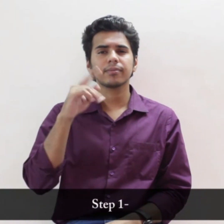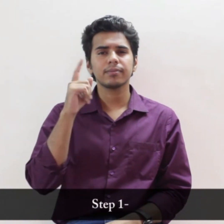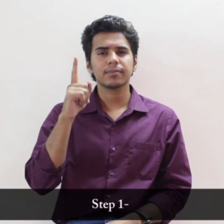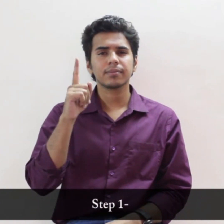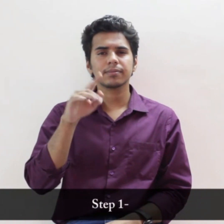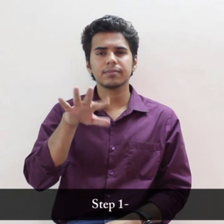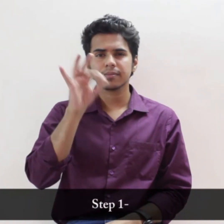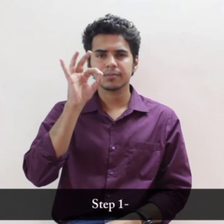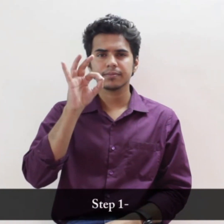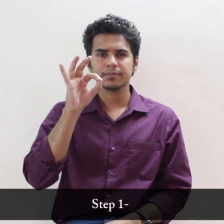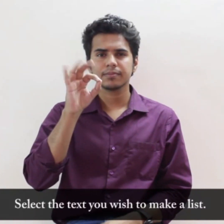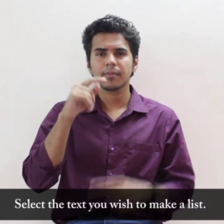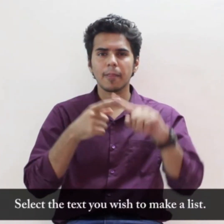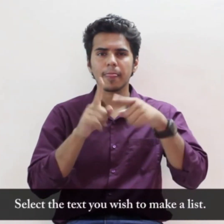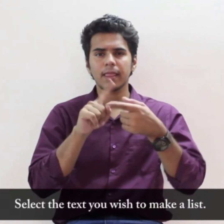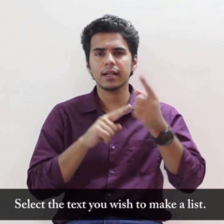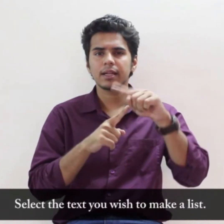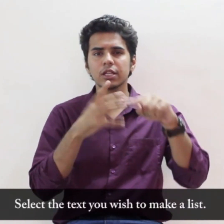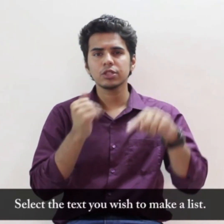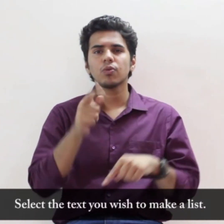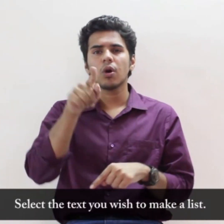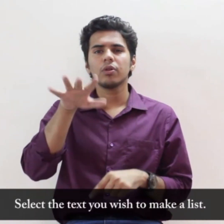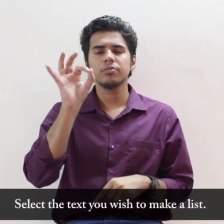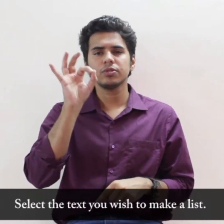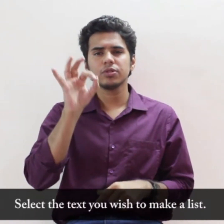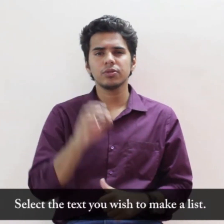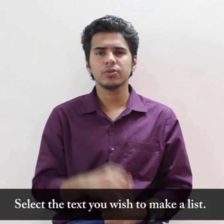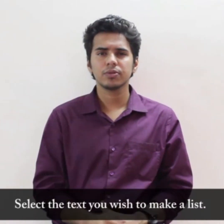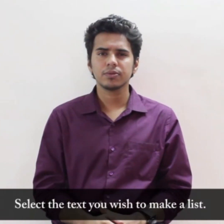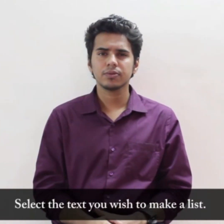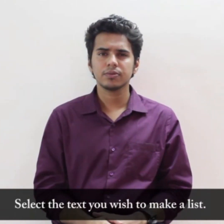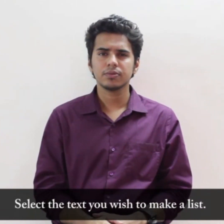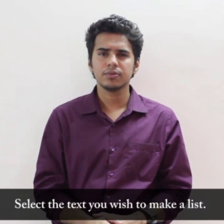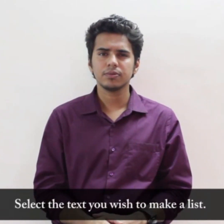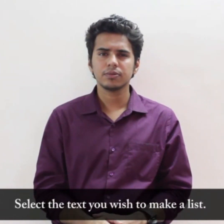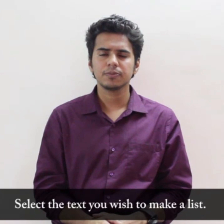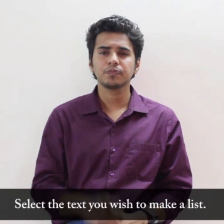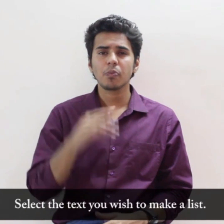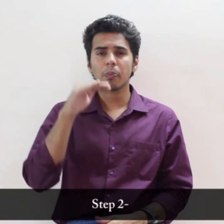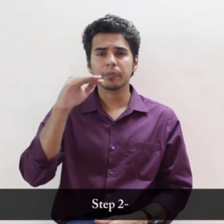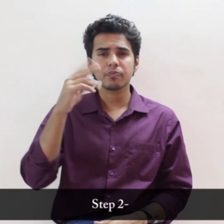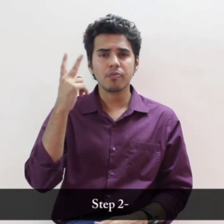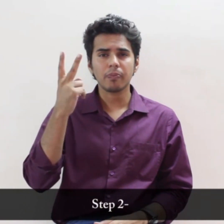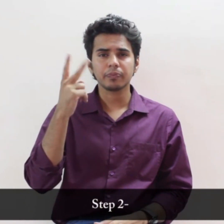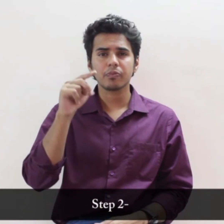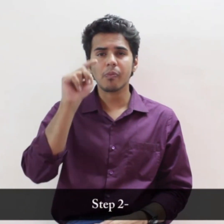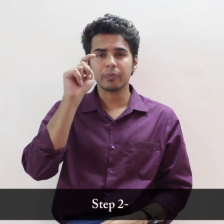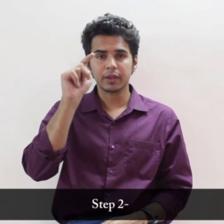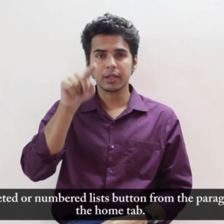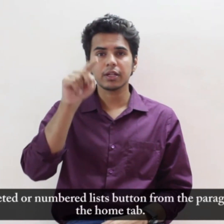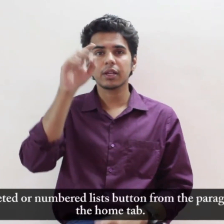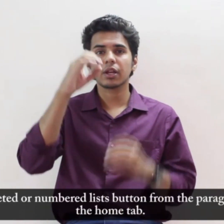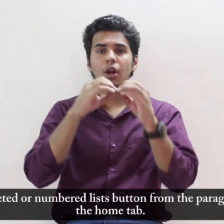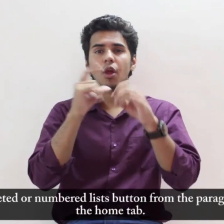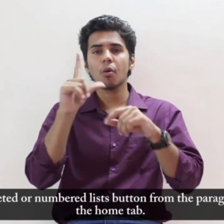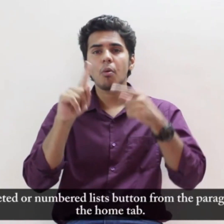Step 1. Select the text you wish to make a list. Step 2. Click a bulleted